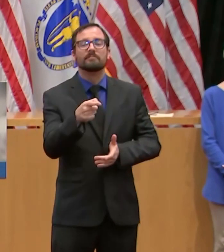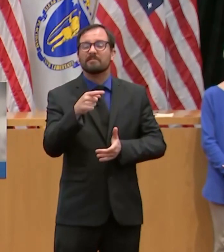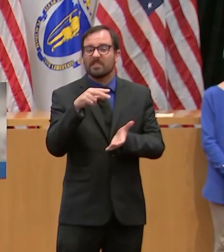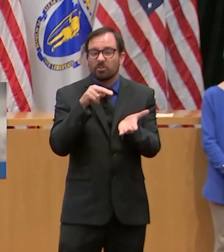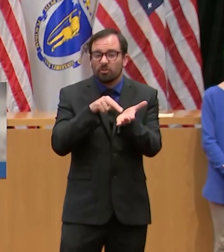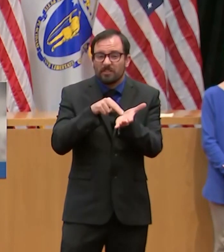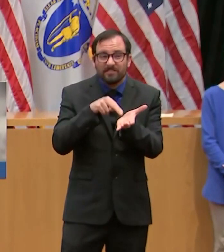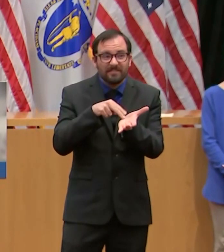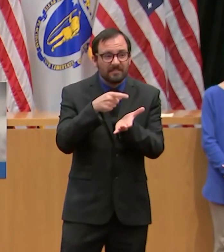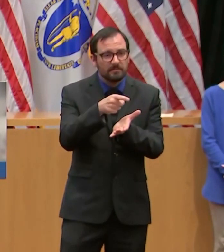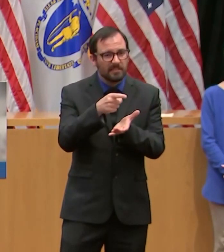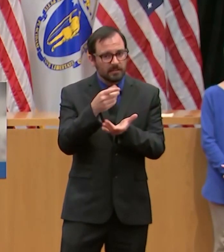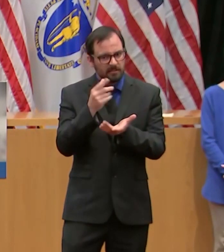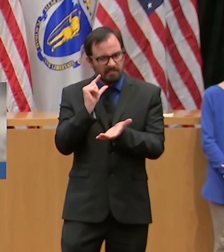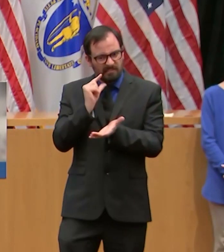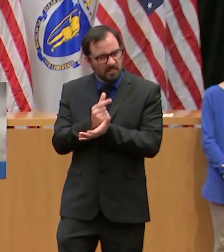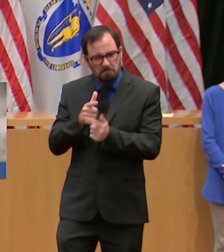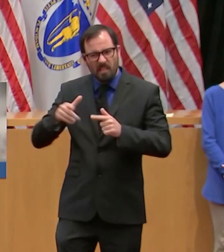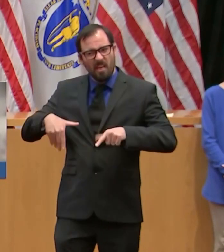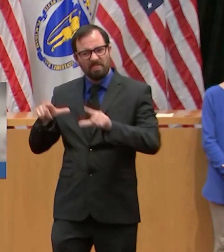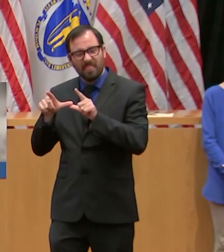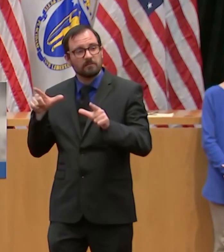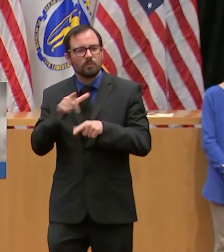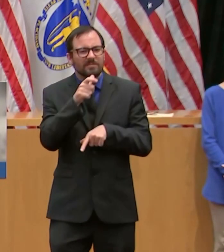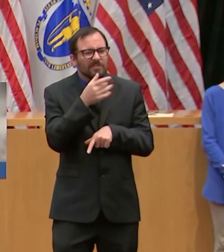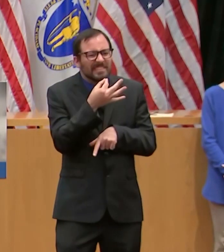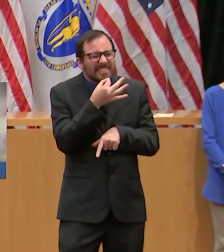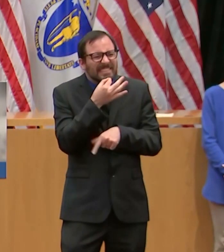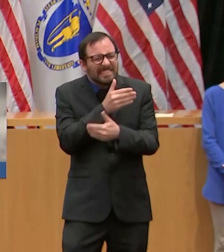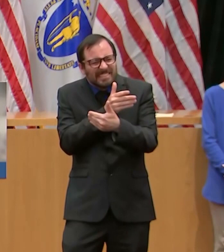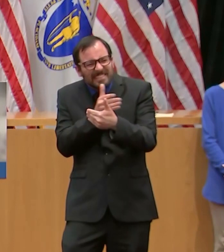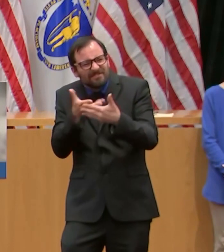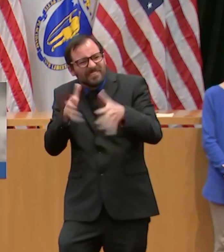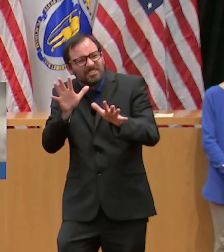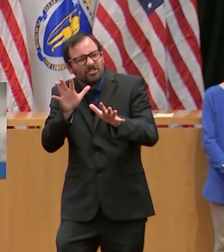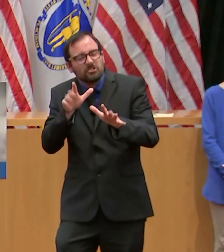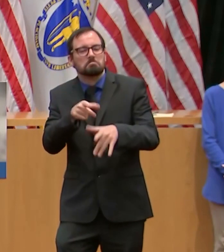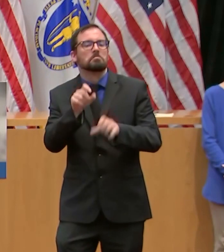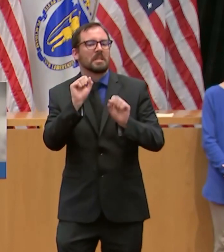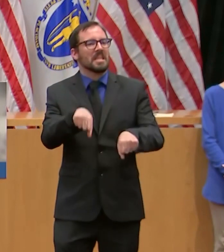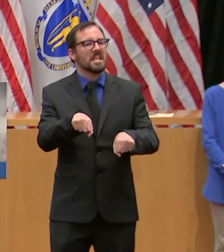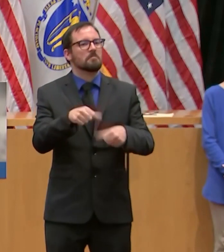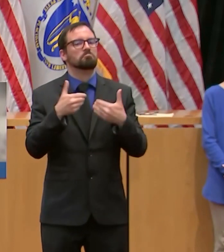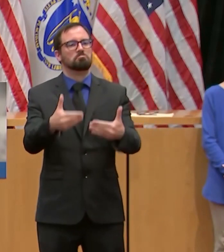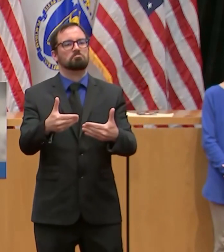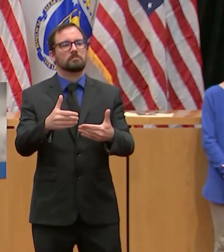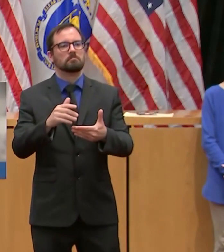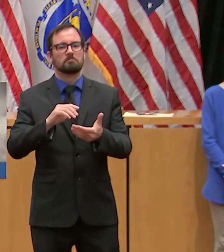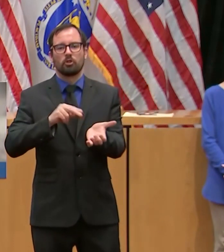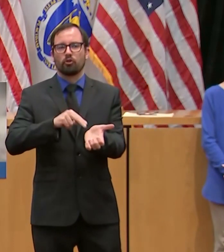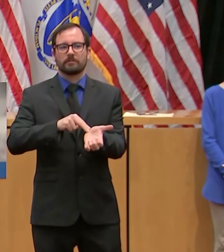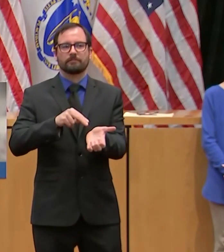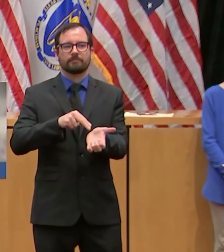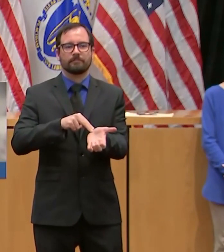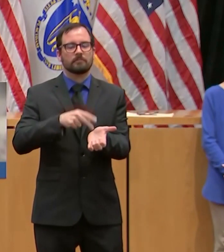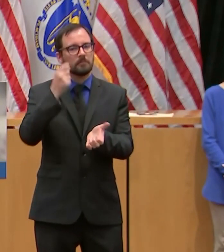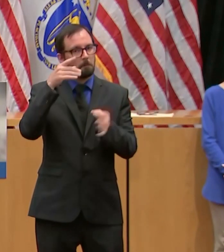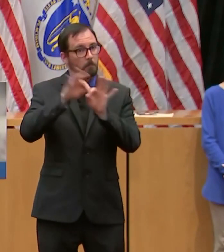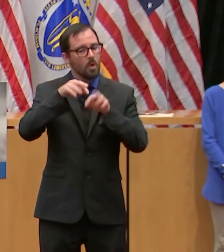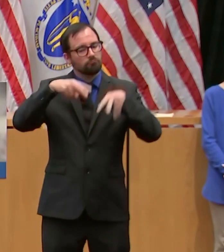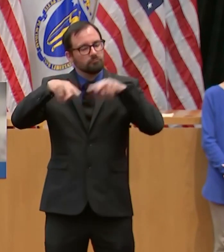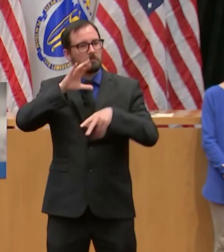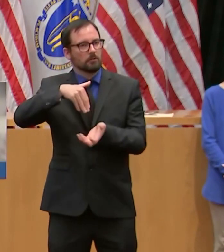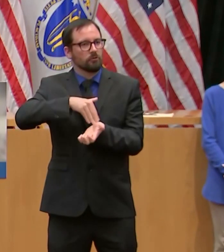Massachusetts if they are supervised by a licensed medical professional. These orders will contribute to our efforts to grow a